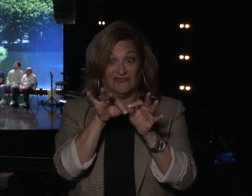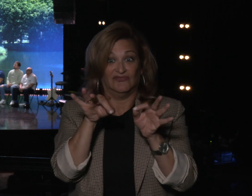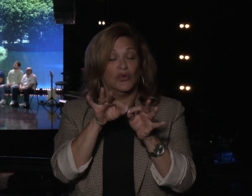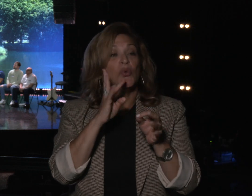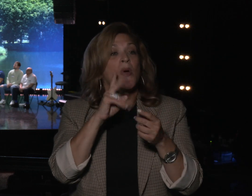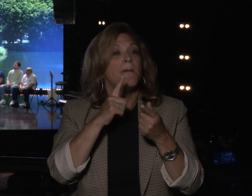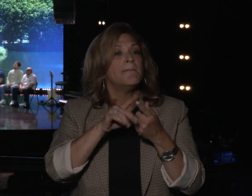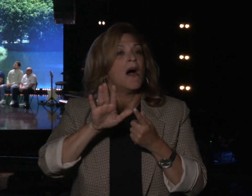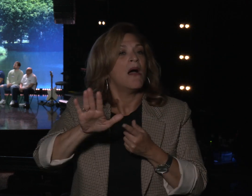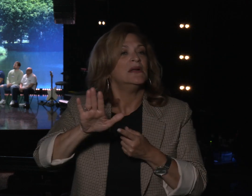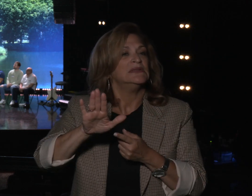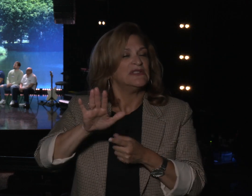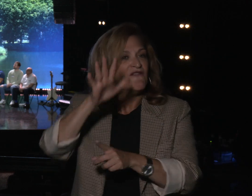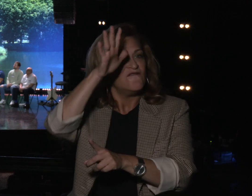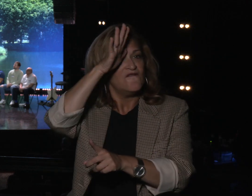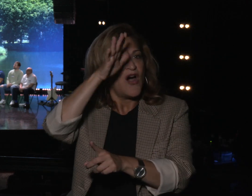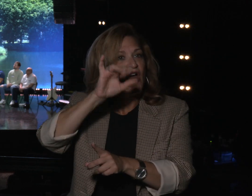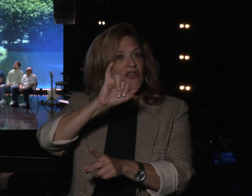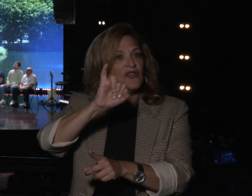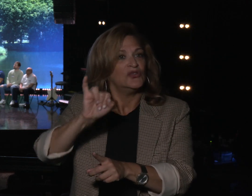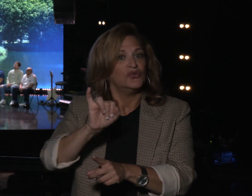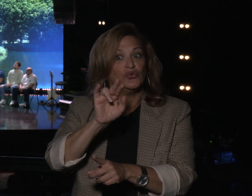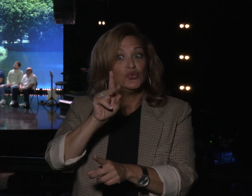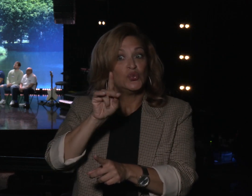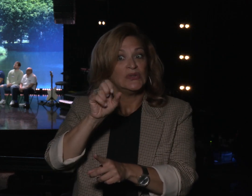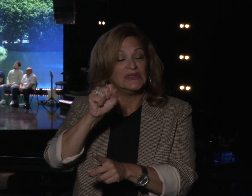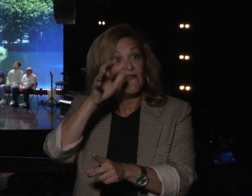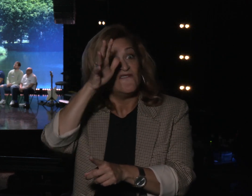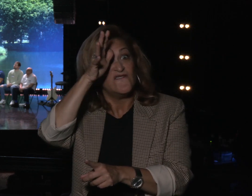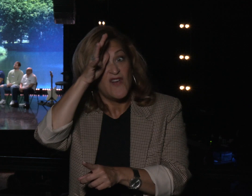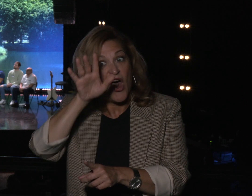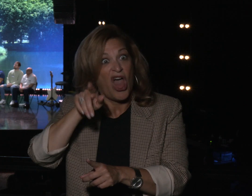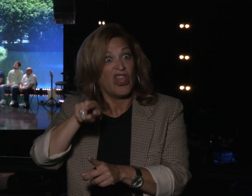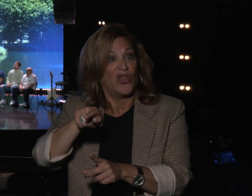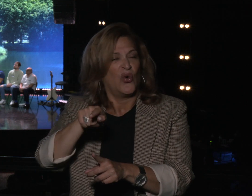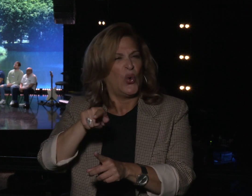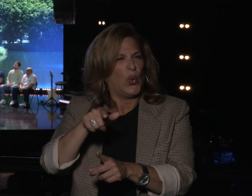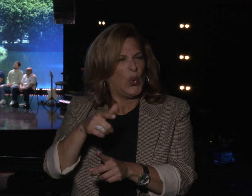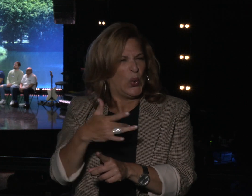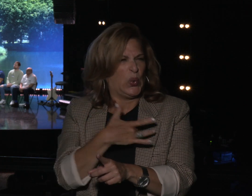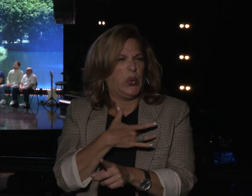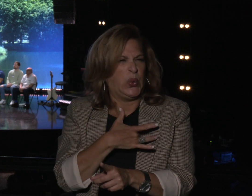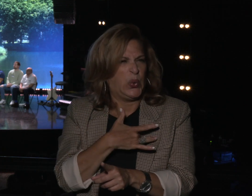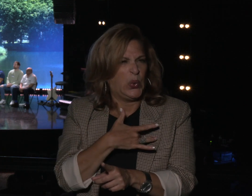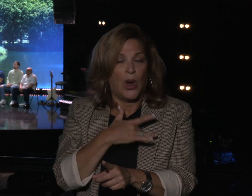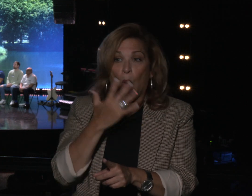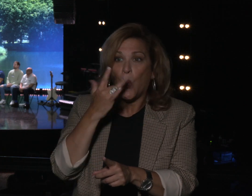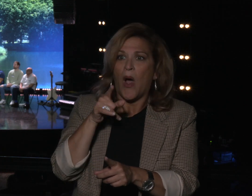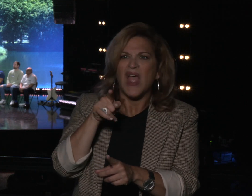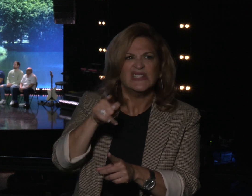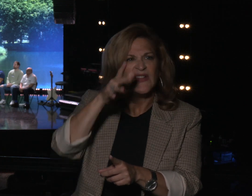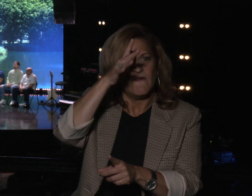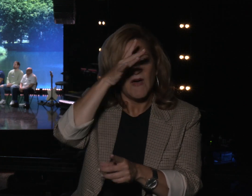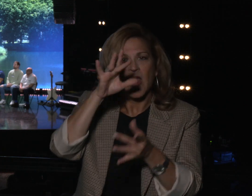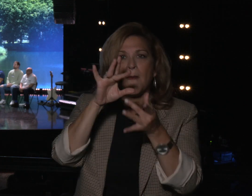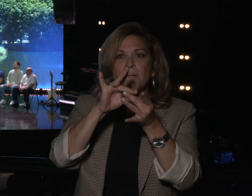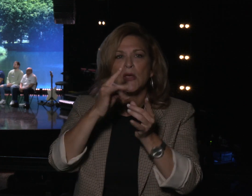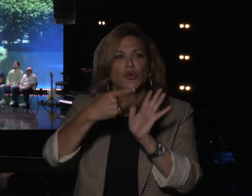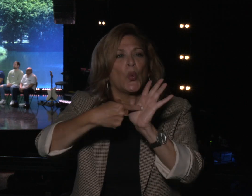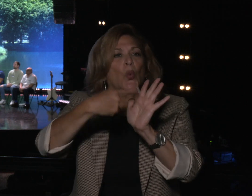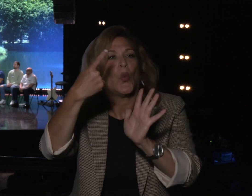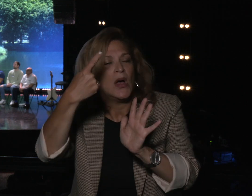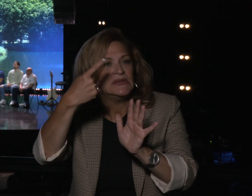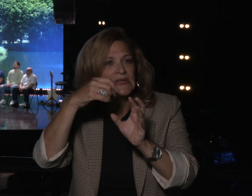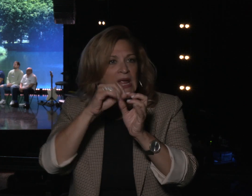actually breaks my heart because Simon Iscariot is mentioned one time in all of history, in all the world, and for the